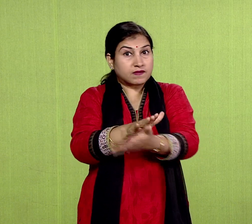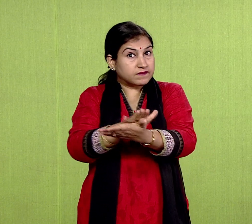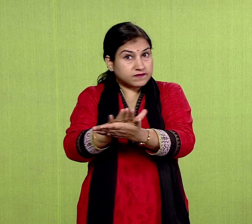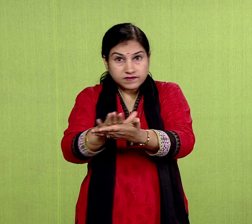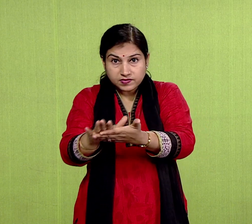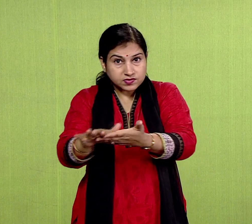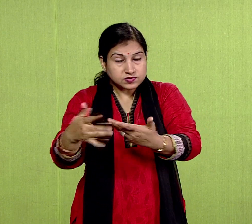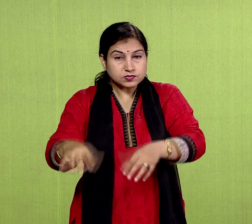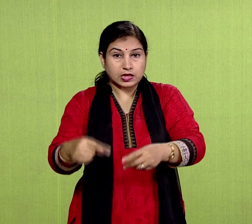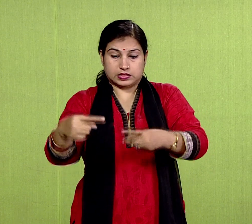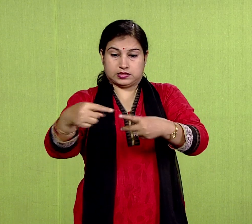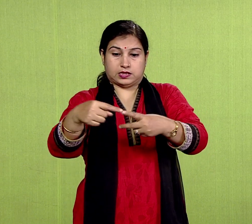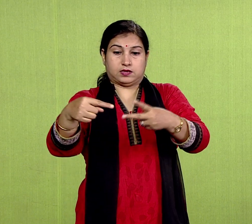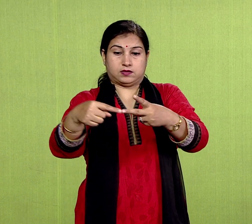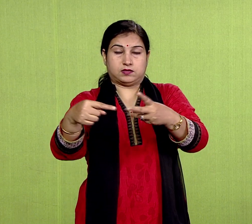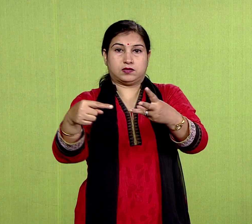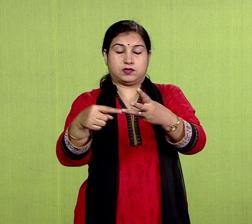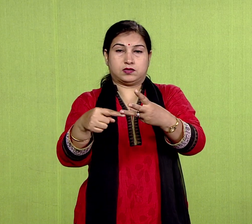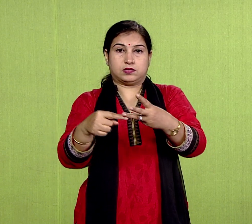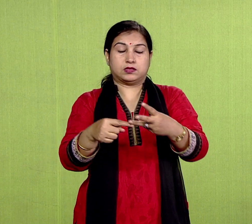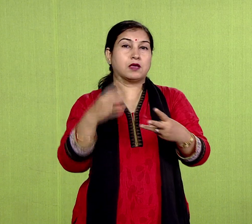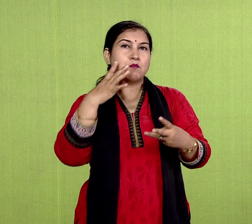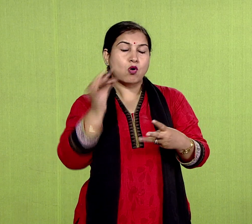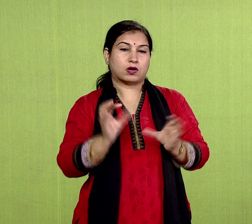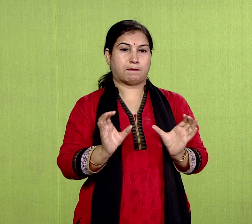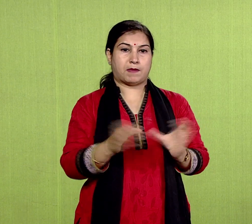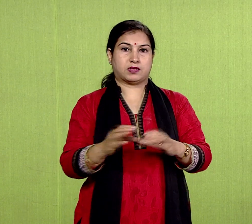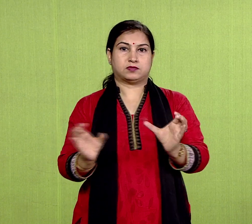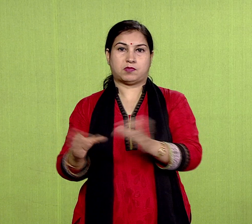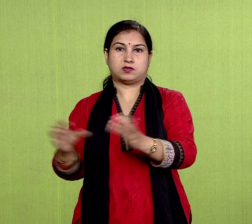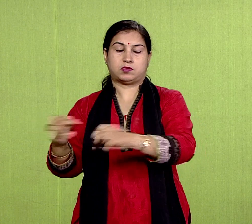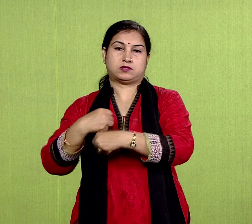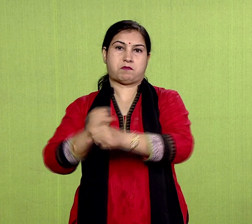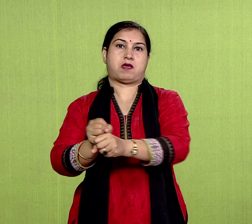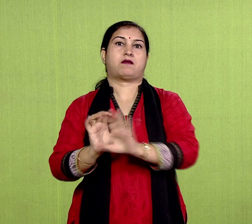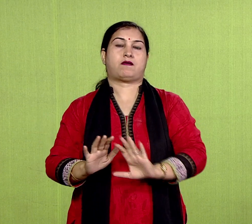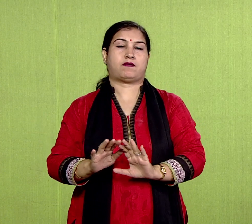three important kingdoms were formed in east.